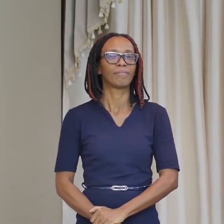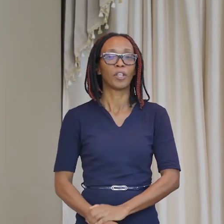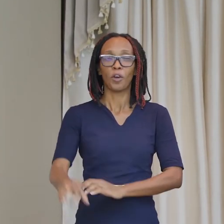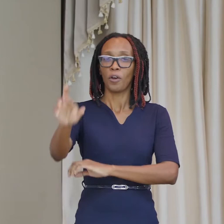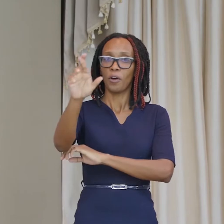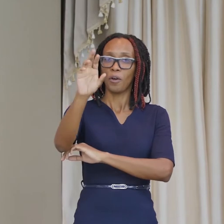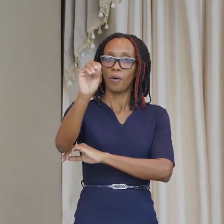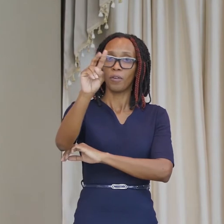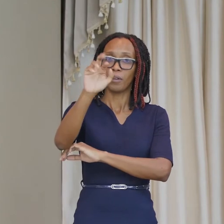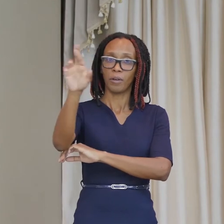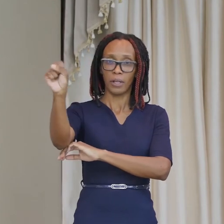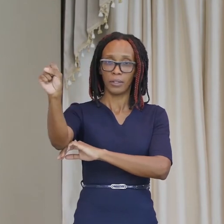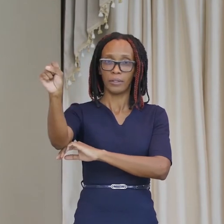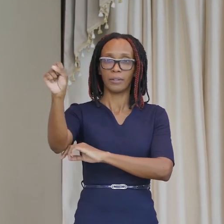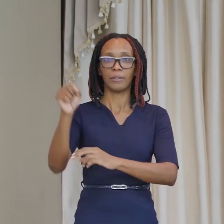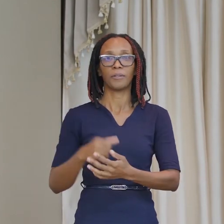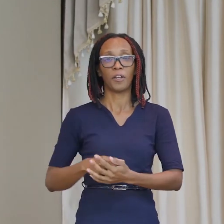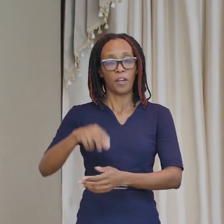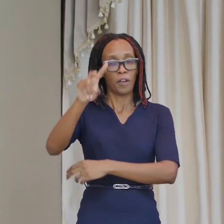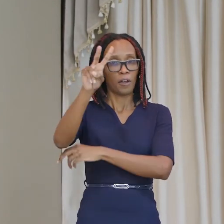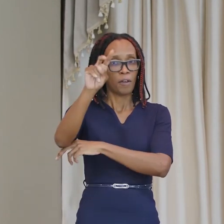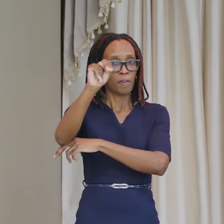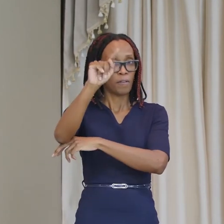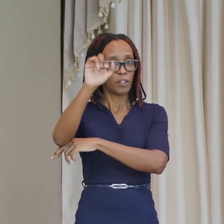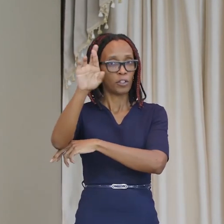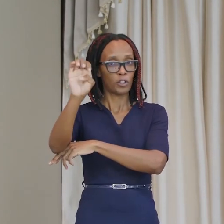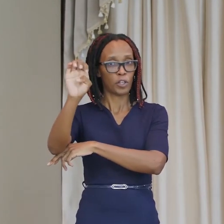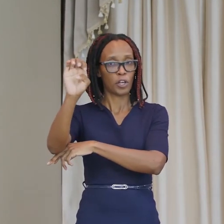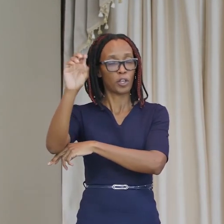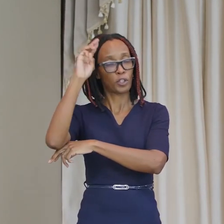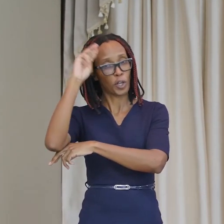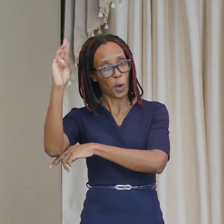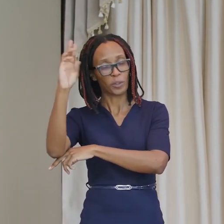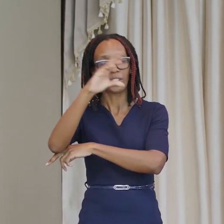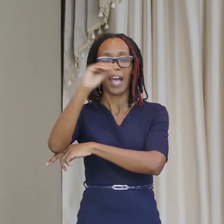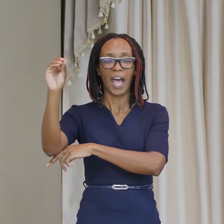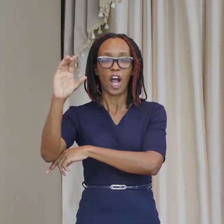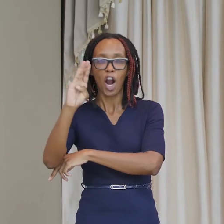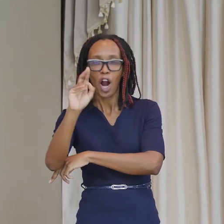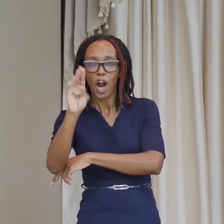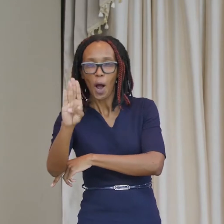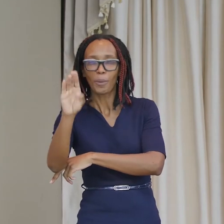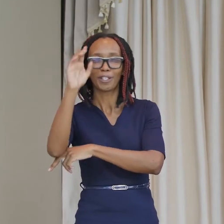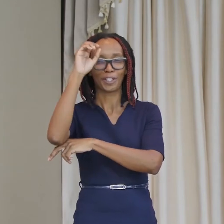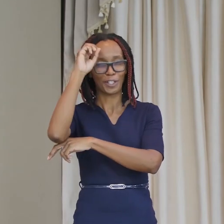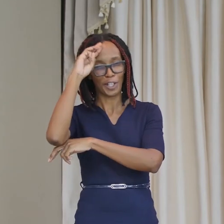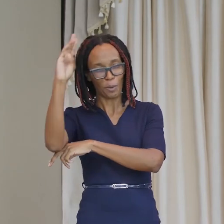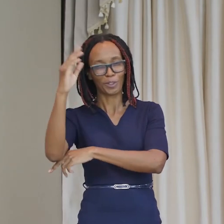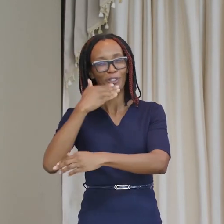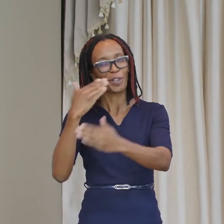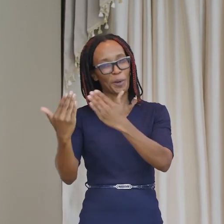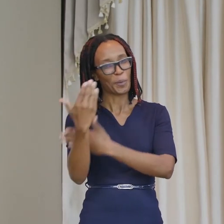rovers, venture scouts, Scouts and Cub Scouts. Good